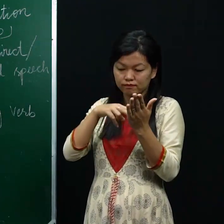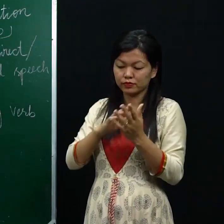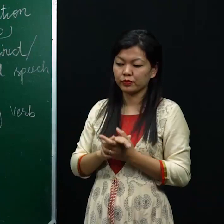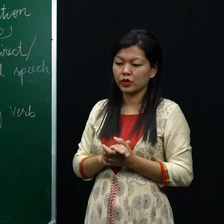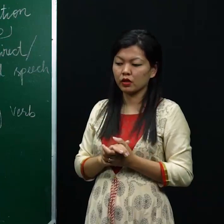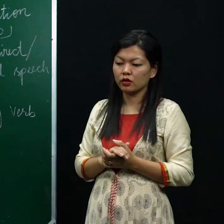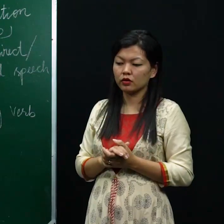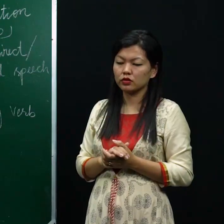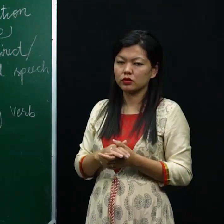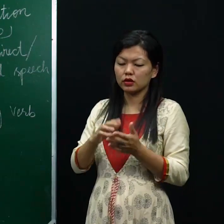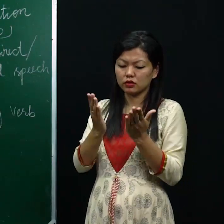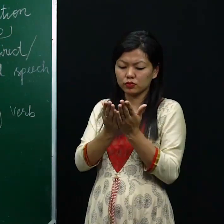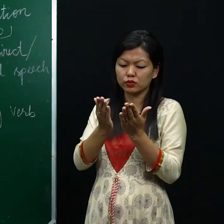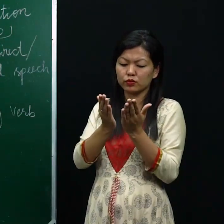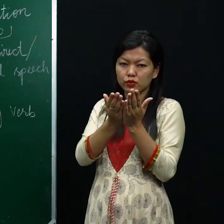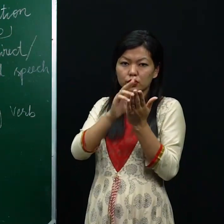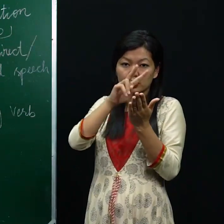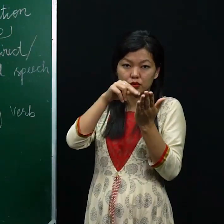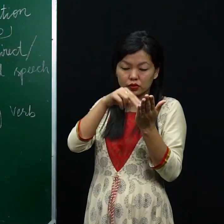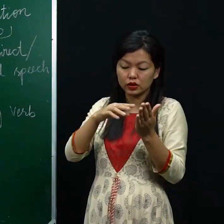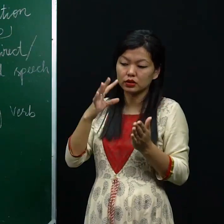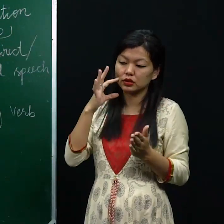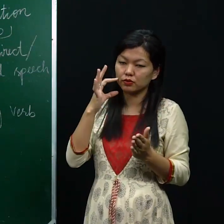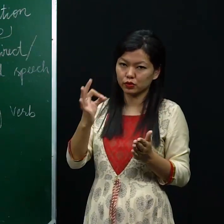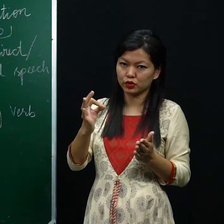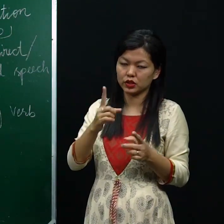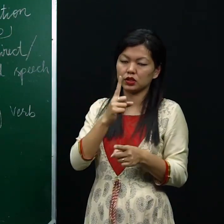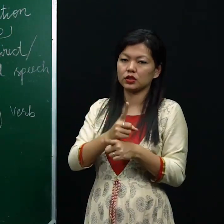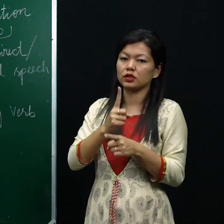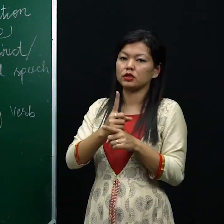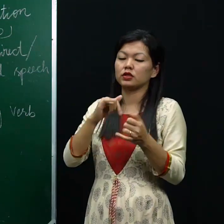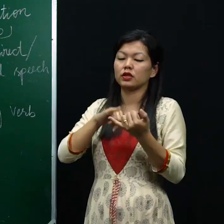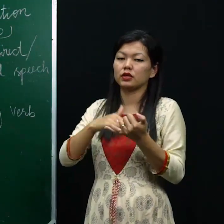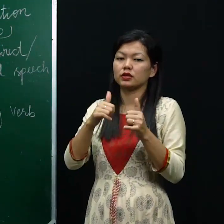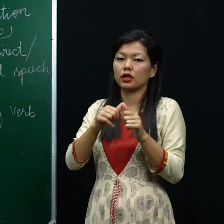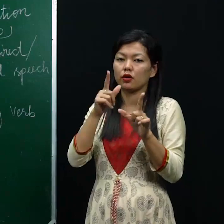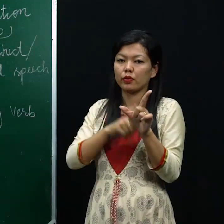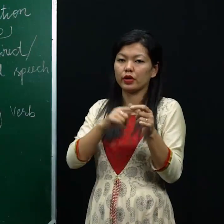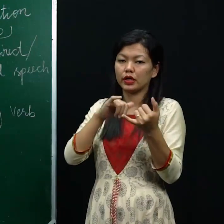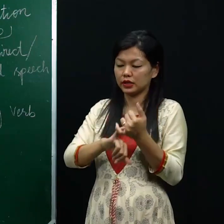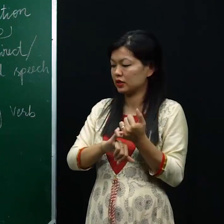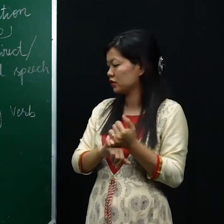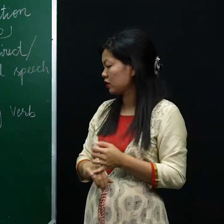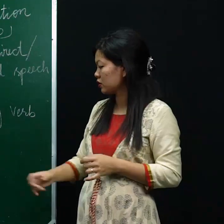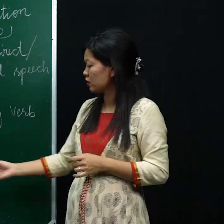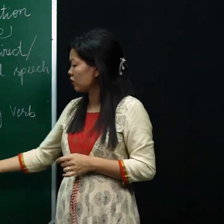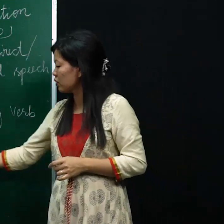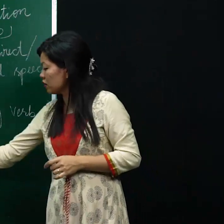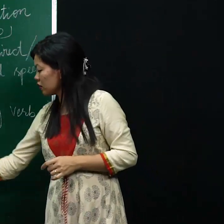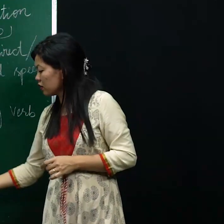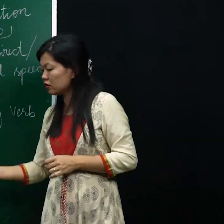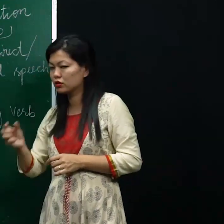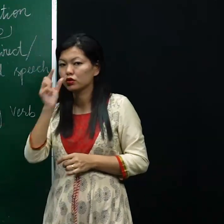reporting verb is in present tense, you have no right and you cannot change the sentence into past tense again.